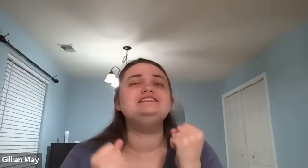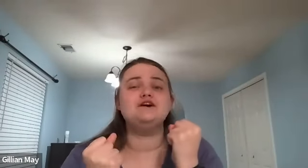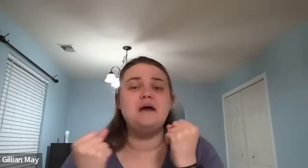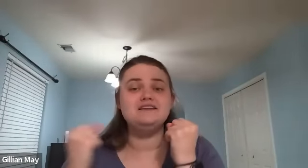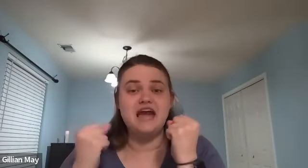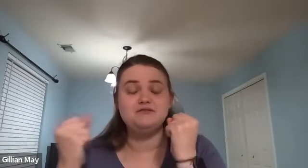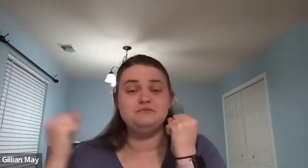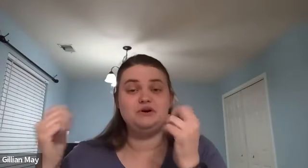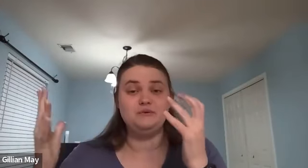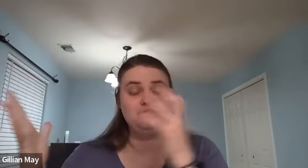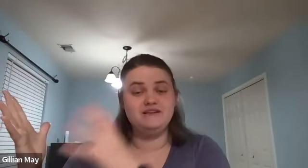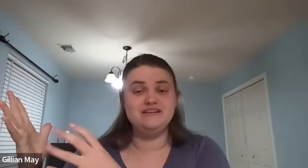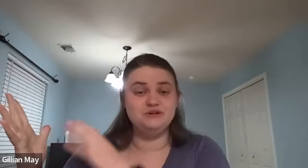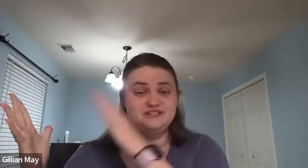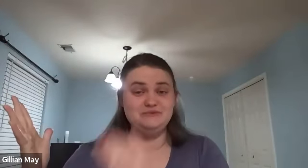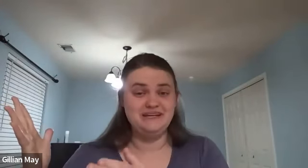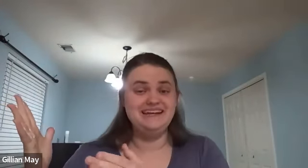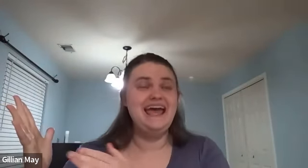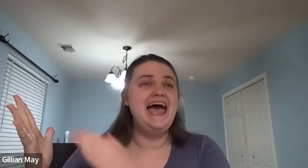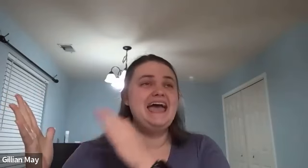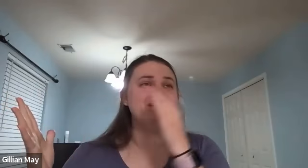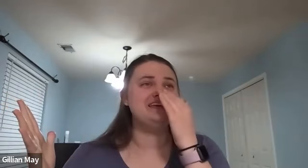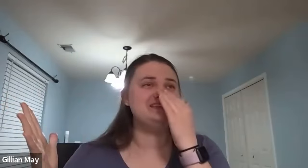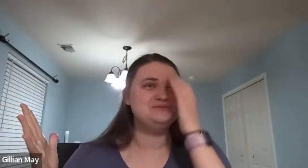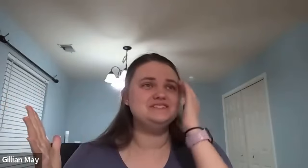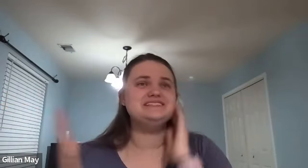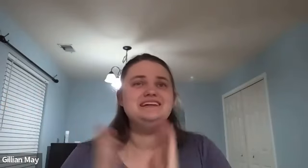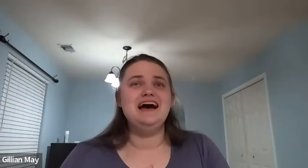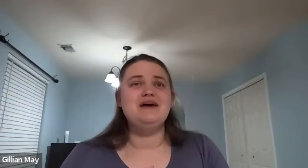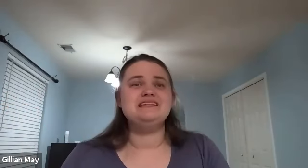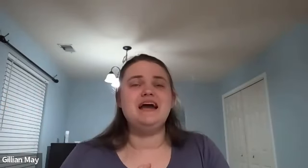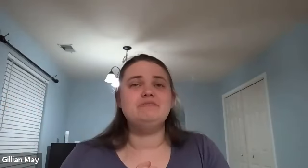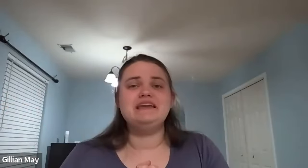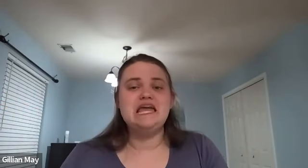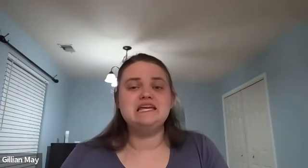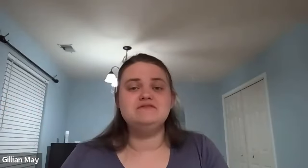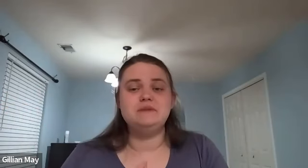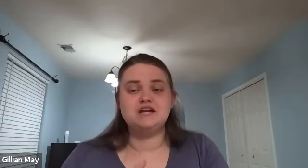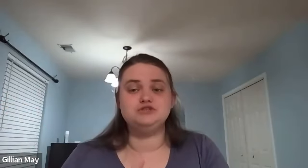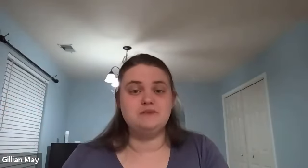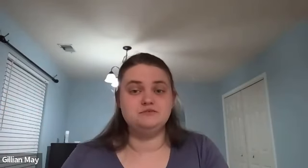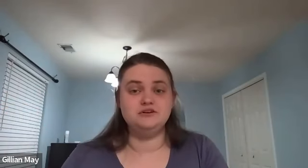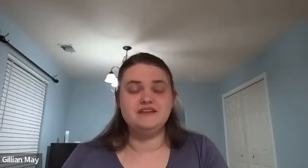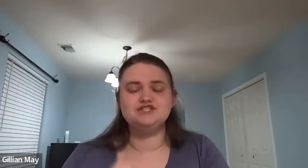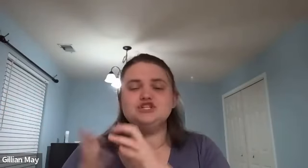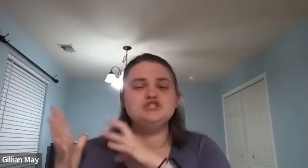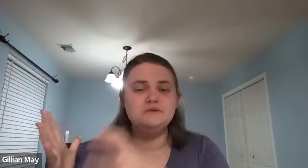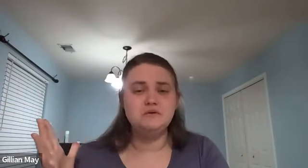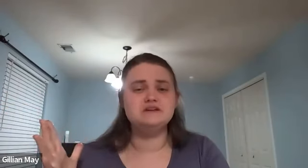so badly to have one of his books to read. And my kids were just, I was like, but I can't give them an actual chapter book. That's just too many words. That's